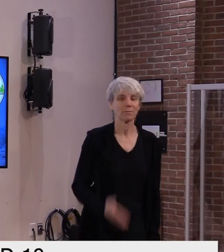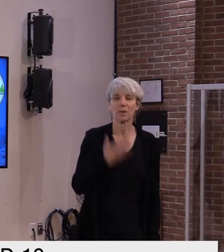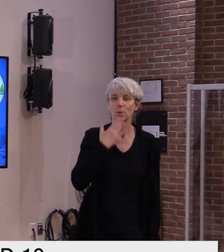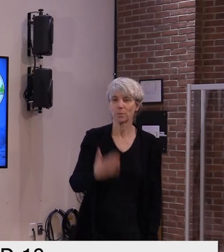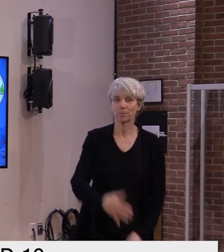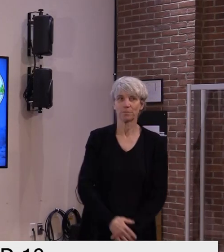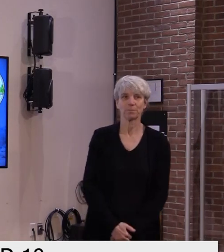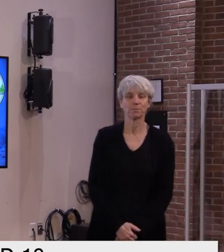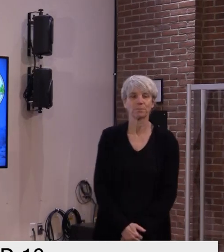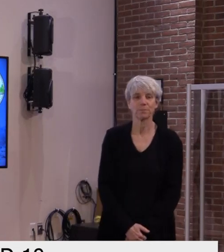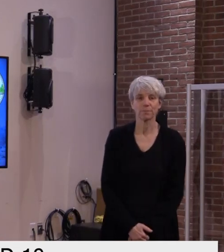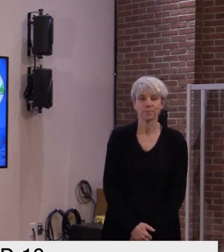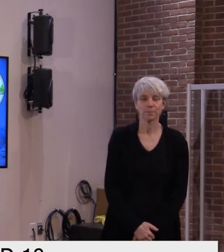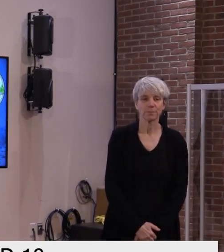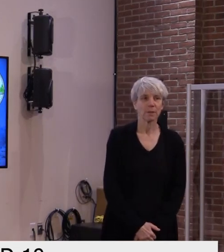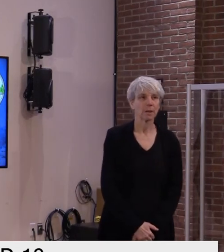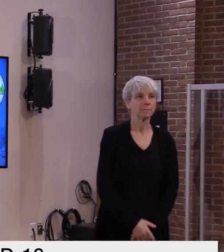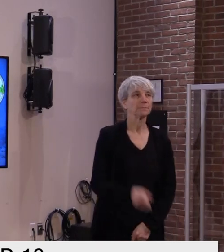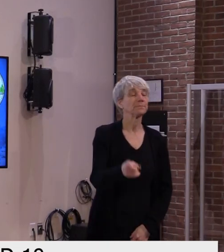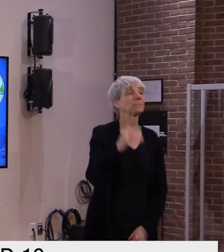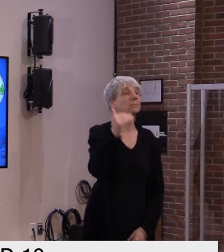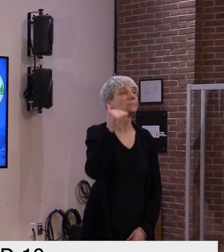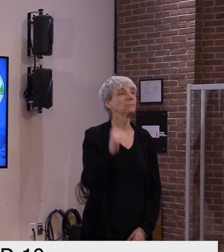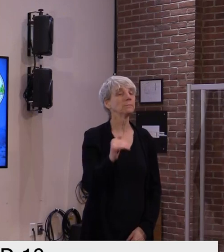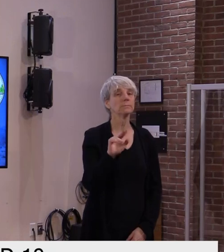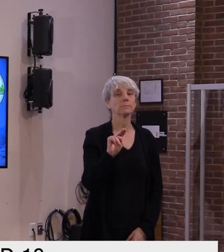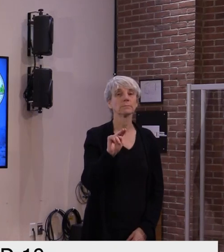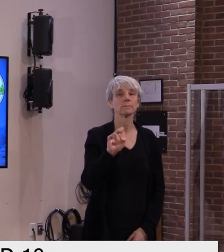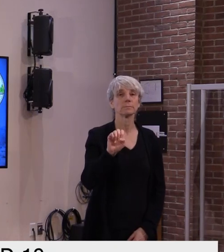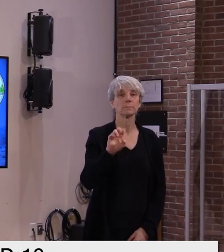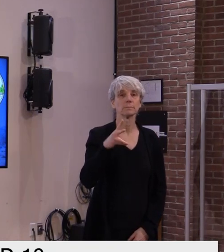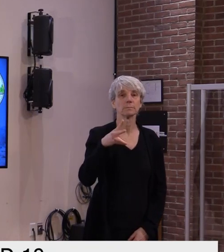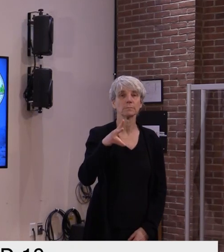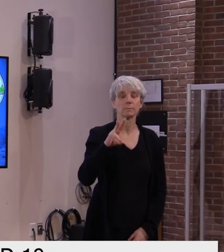Thank you. And Newport Daily Express.